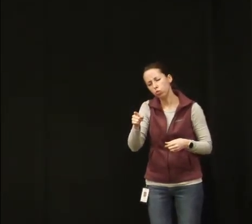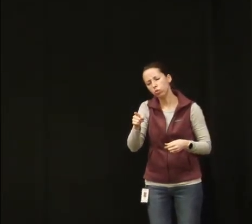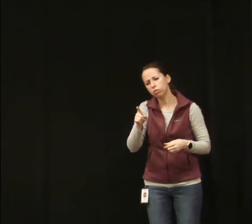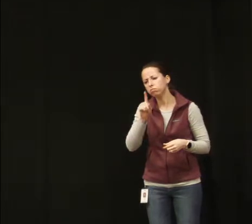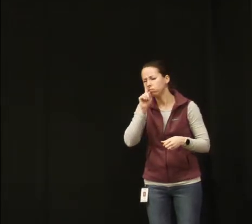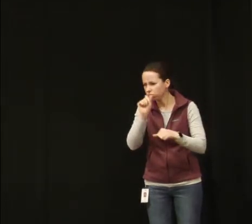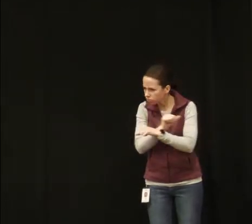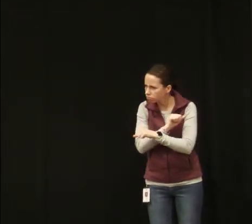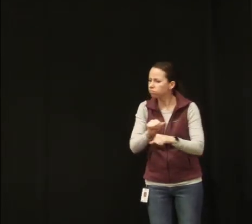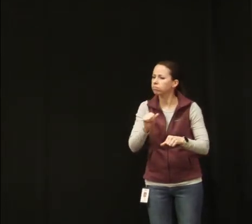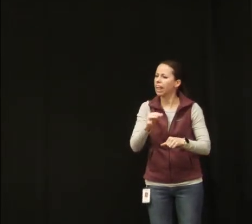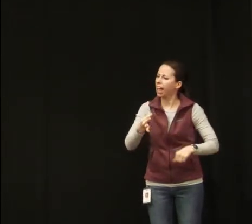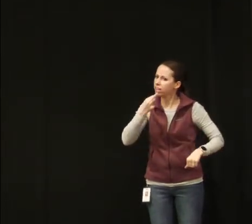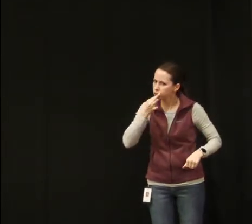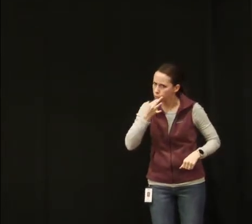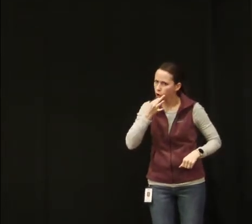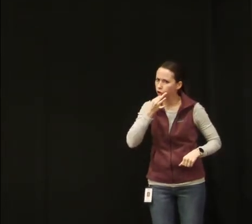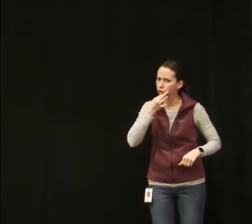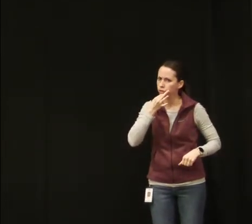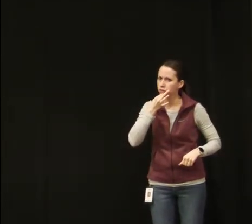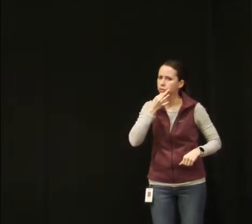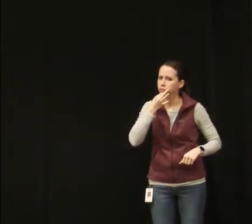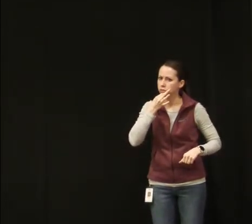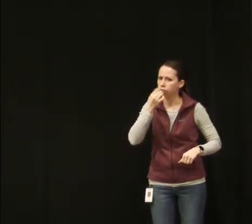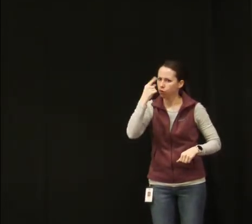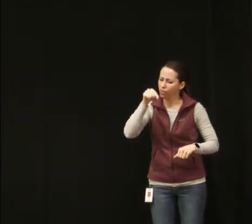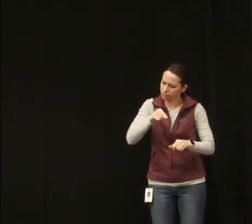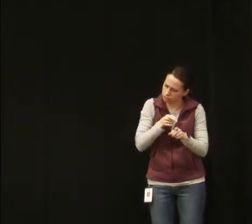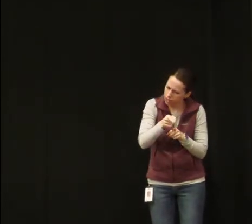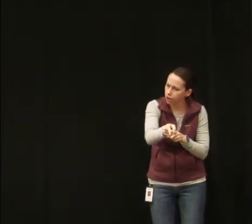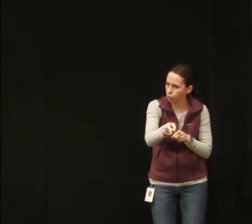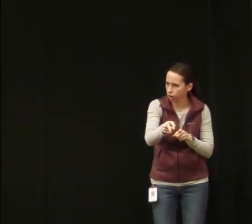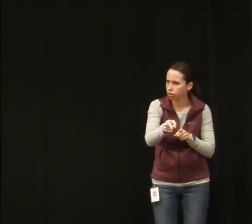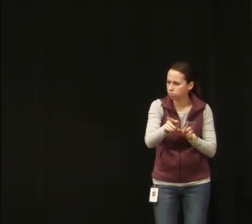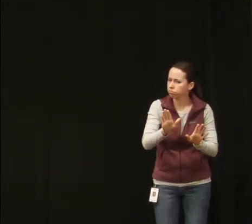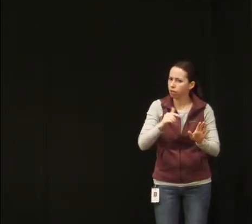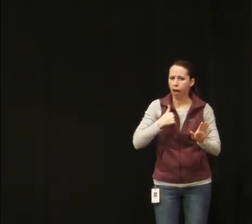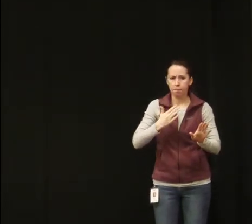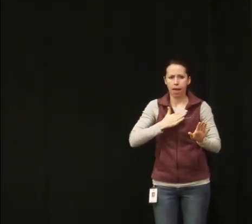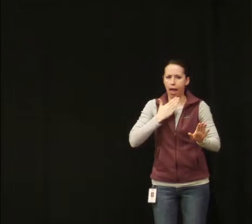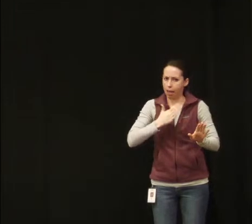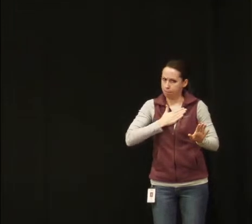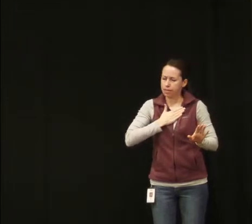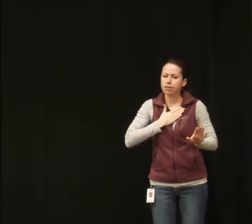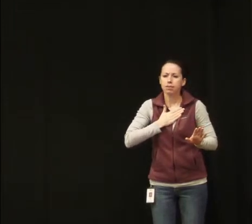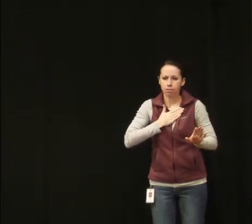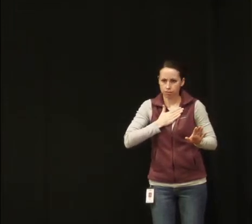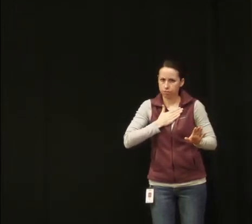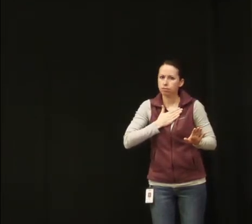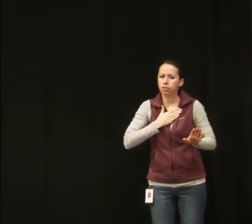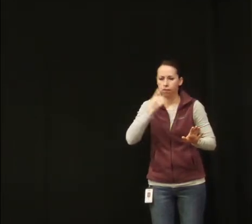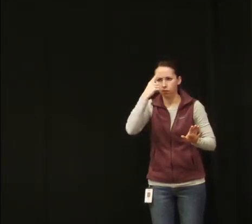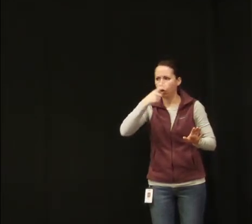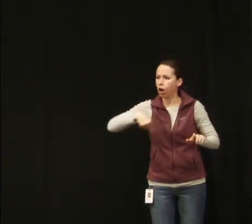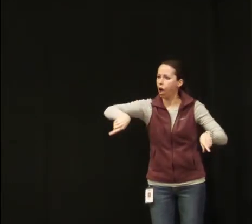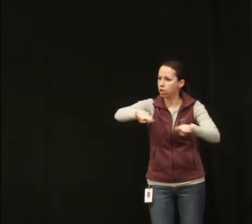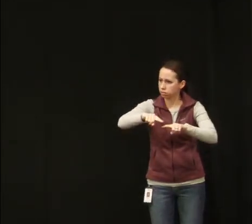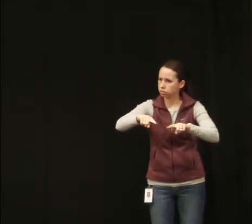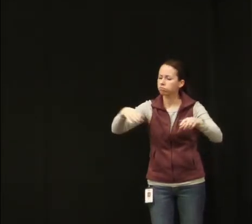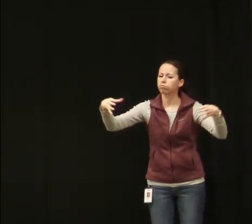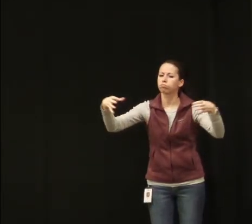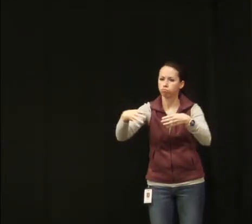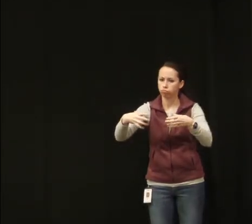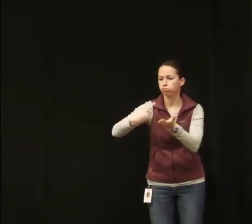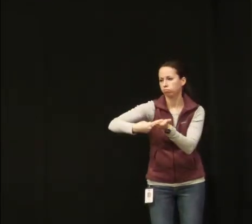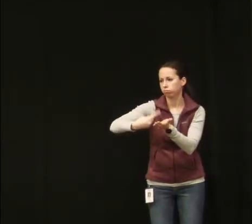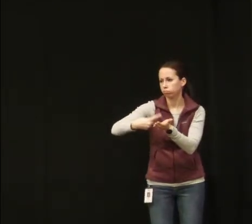definitely are the experts in this area. And so I'm happy for us to get together and